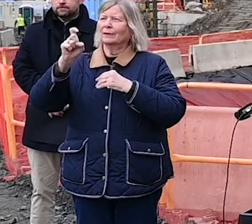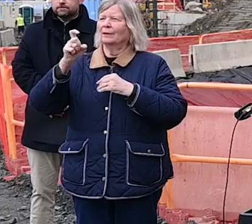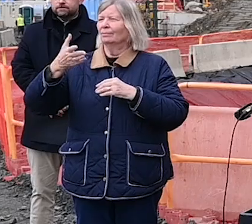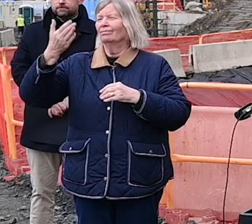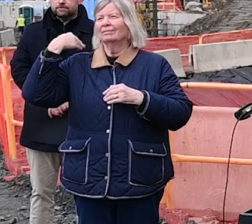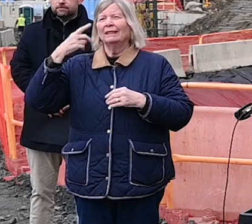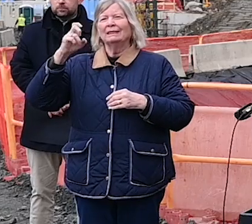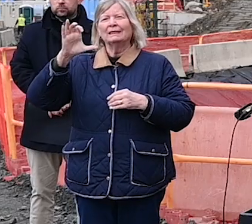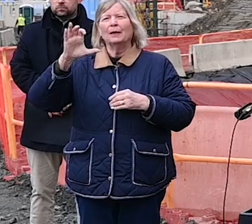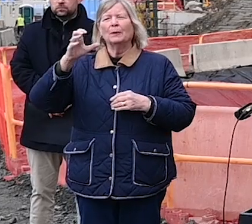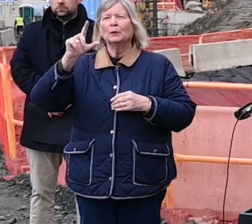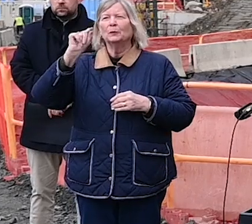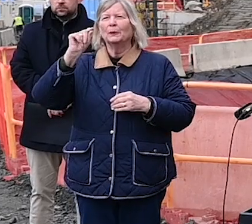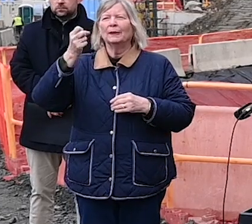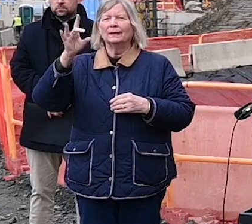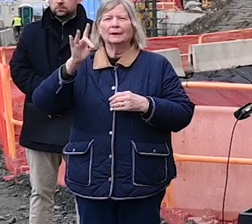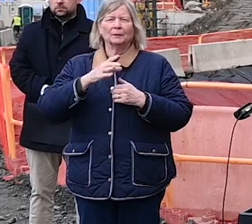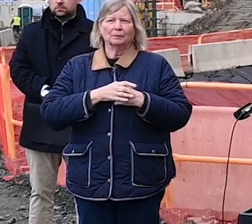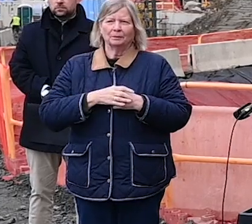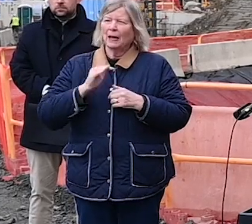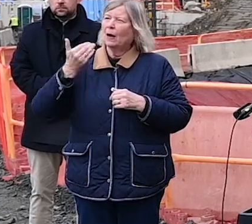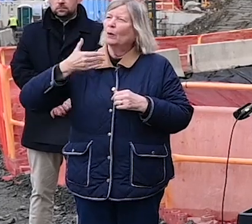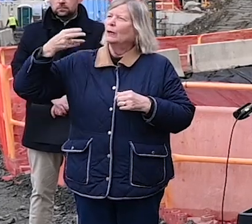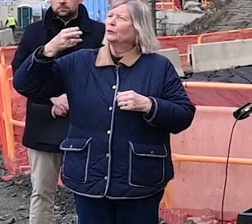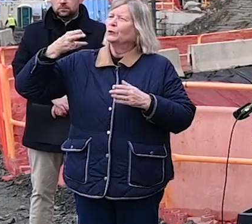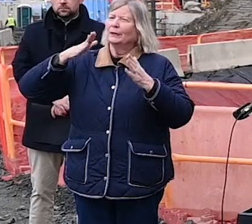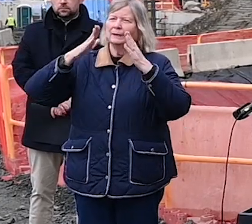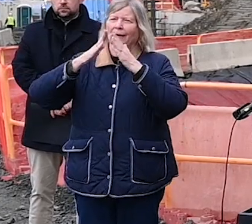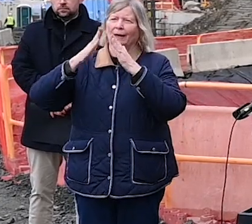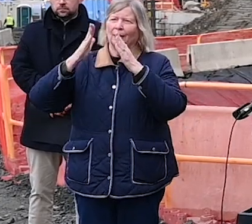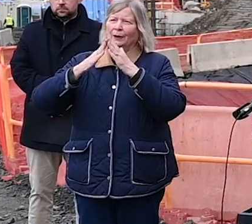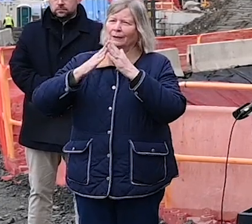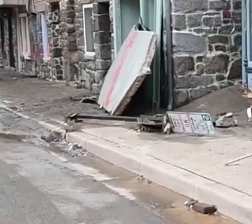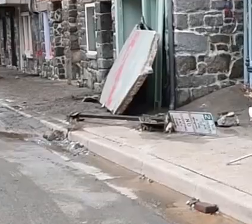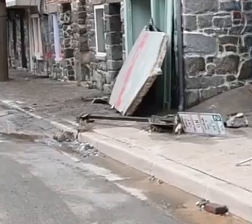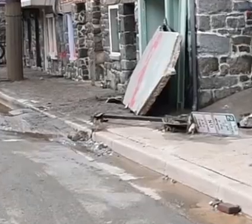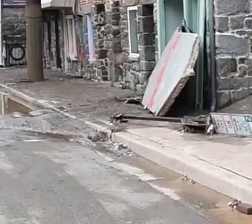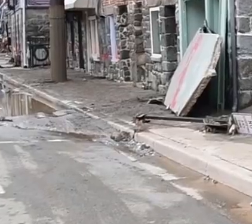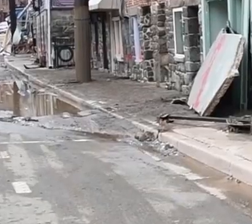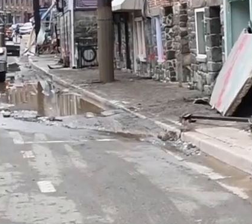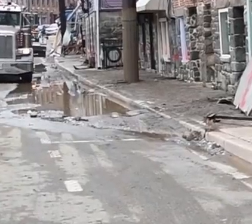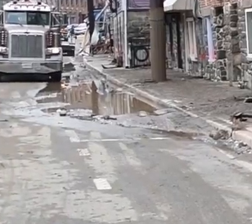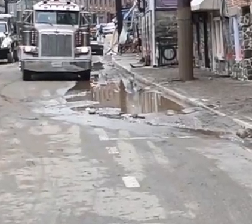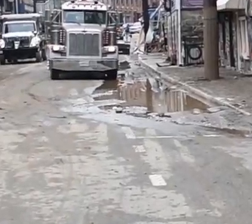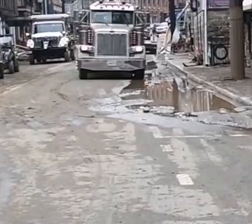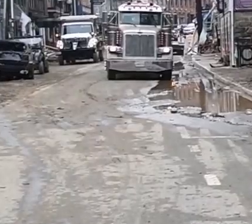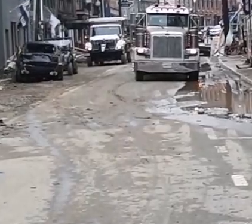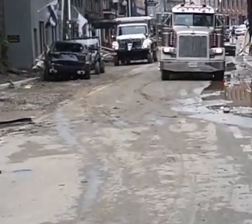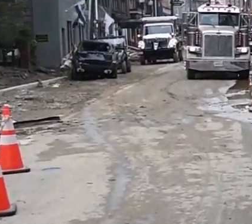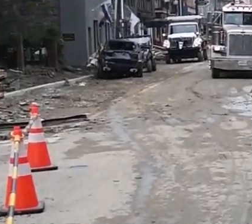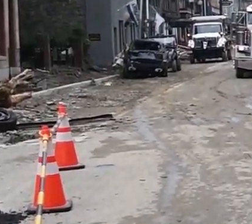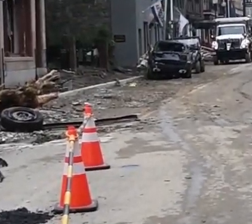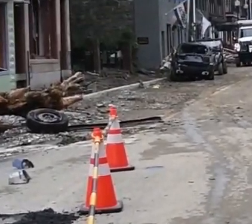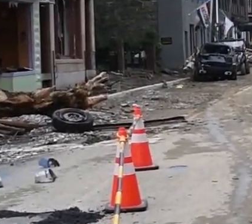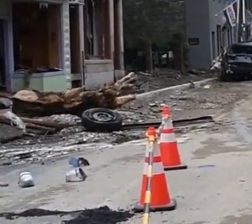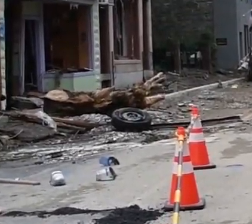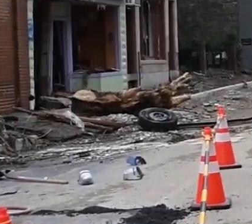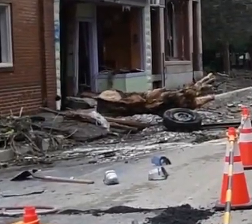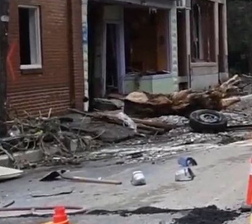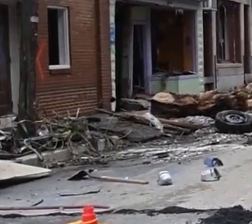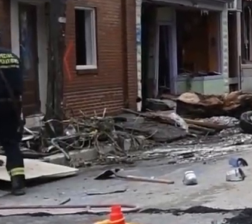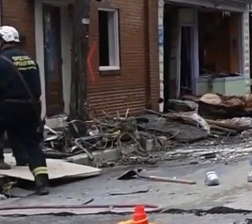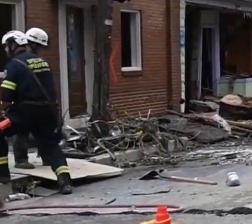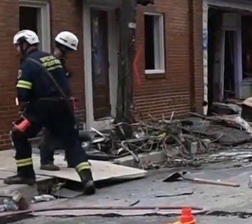in December of 2018, our historic town was still reeling from the recent effects of the devastating